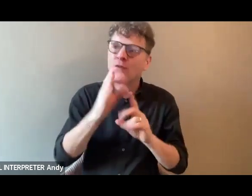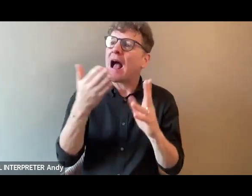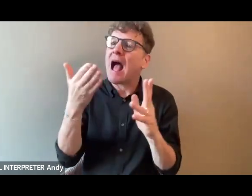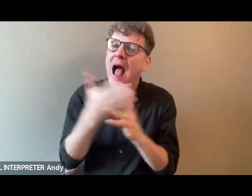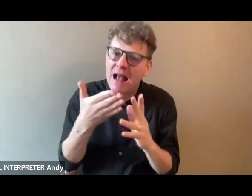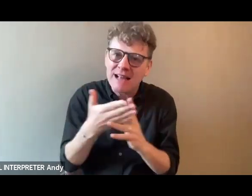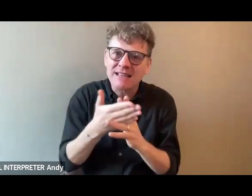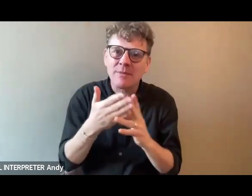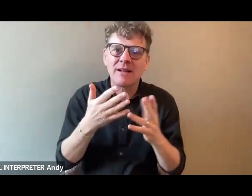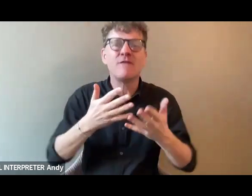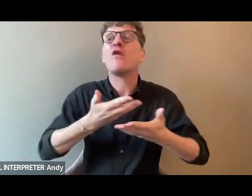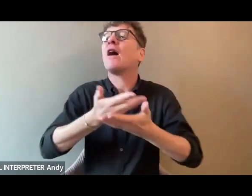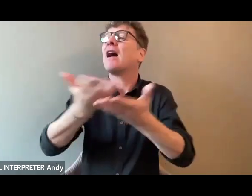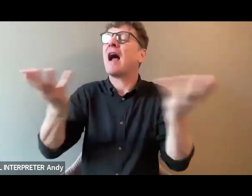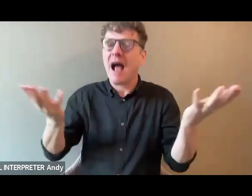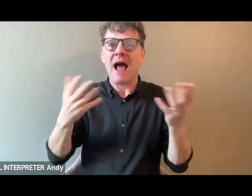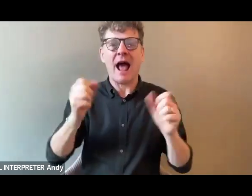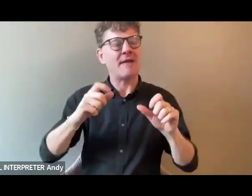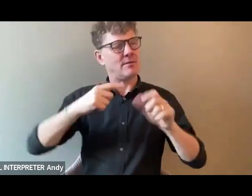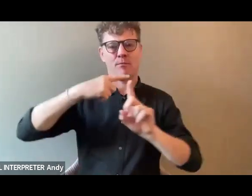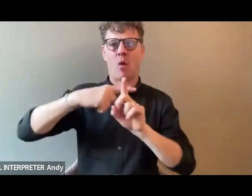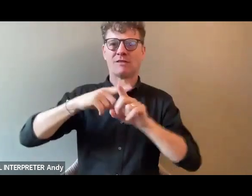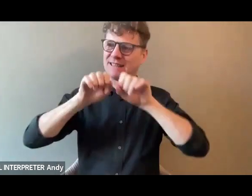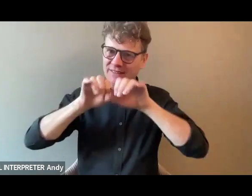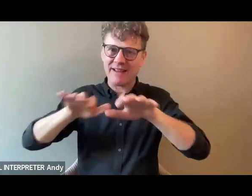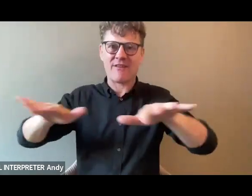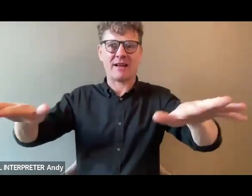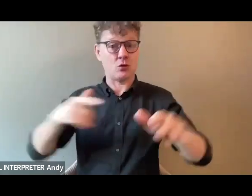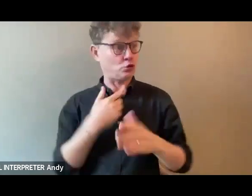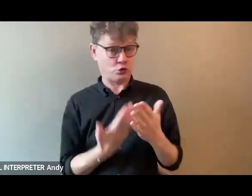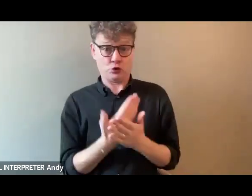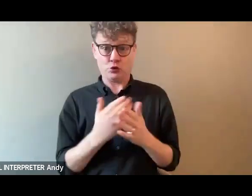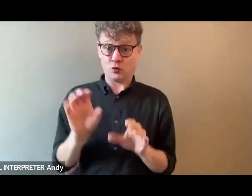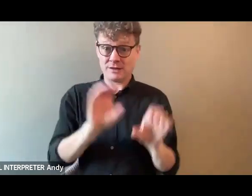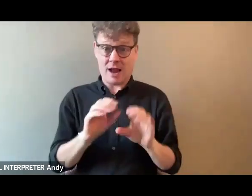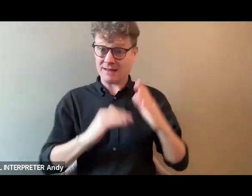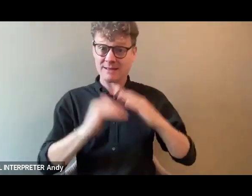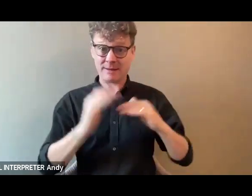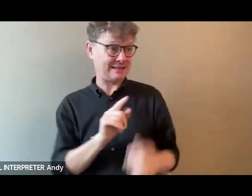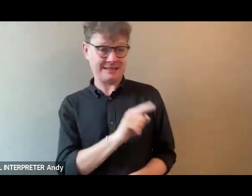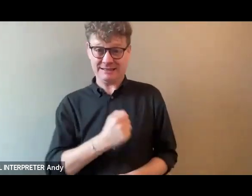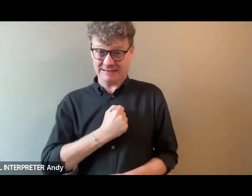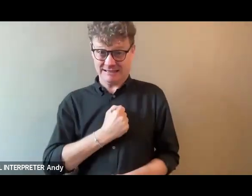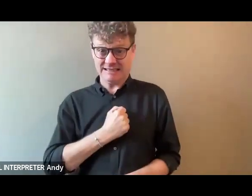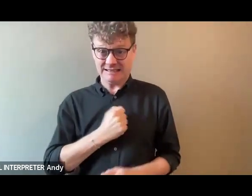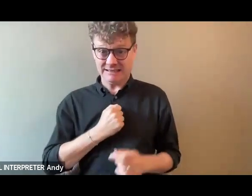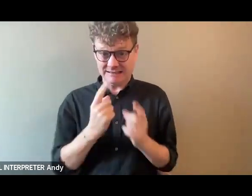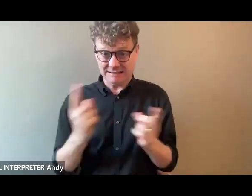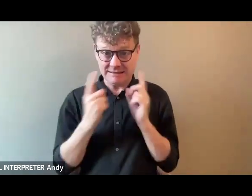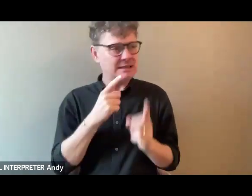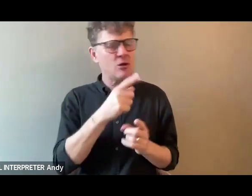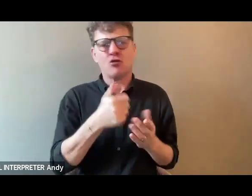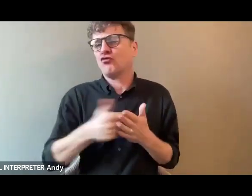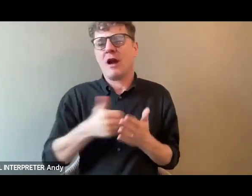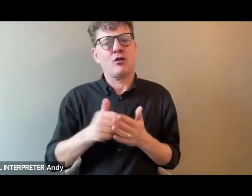accessibility and the washover effect that it will have for everybody. So my New Science building is regularly talked about by the people that use